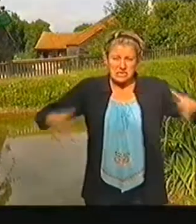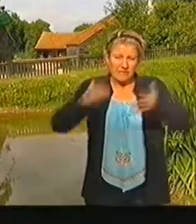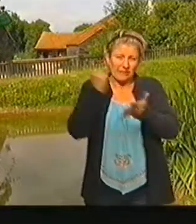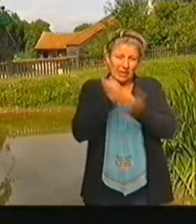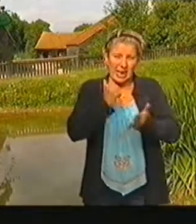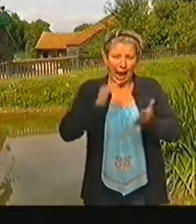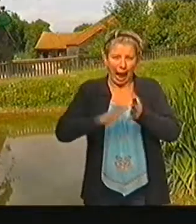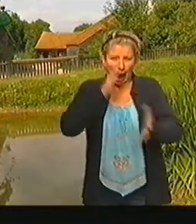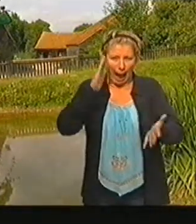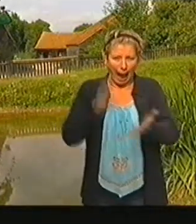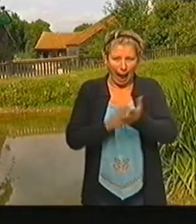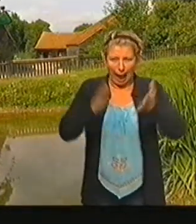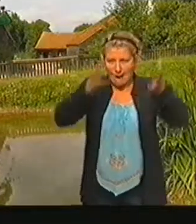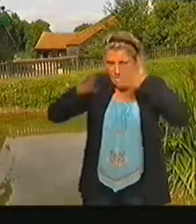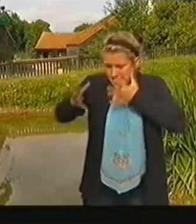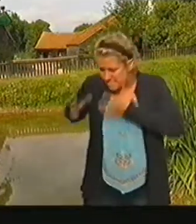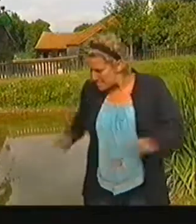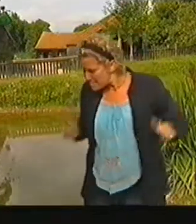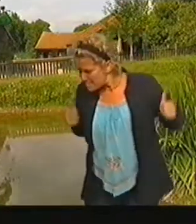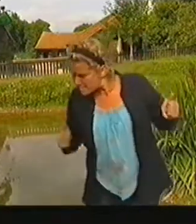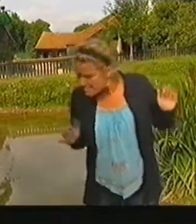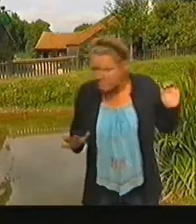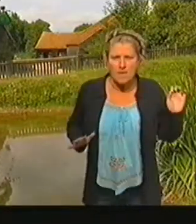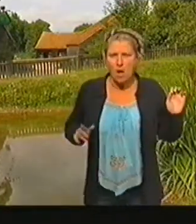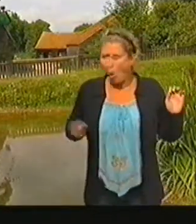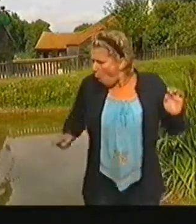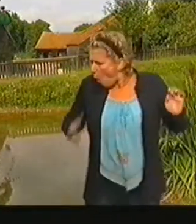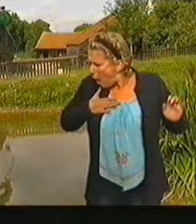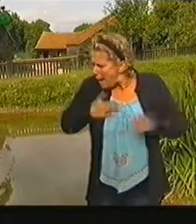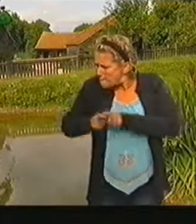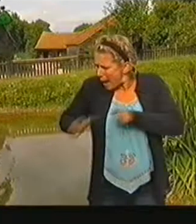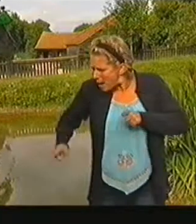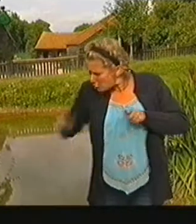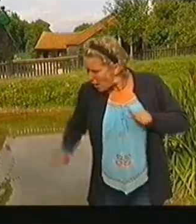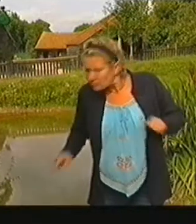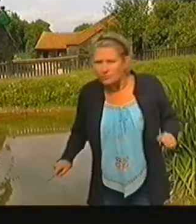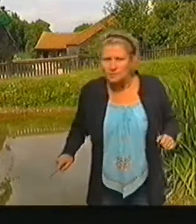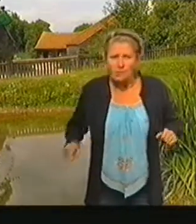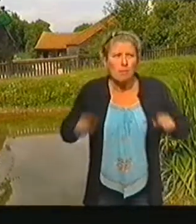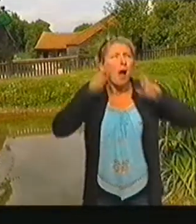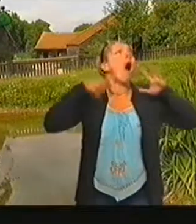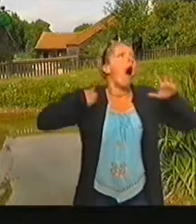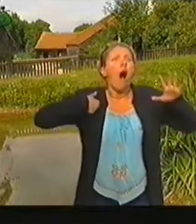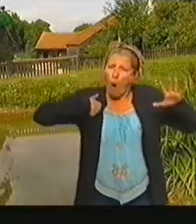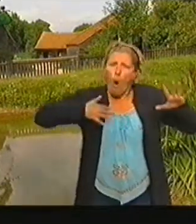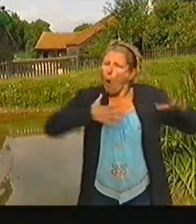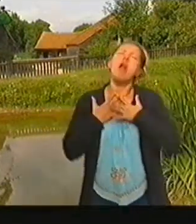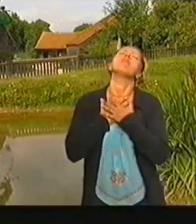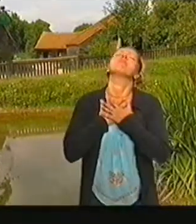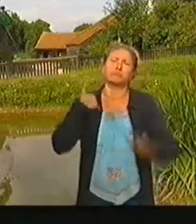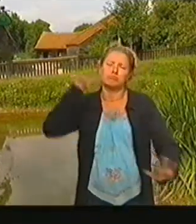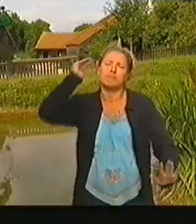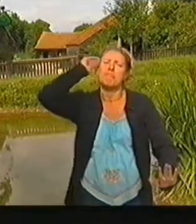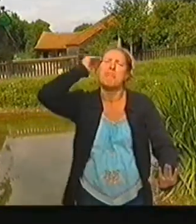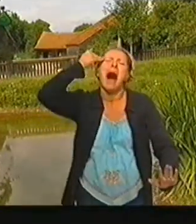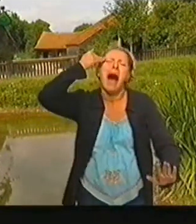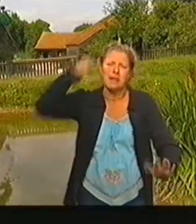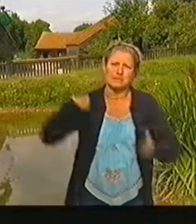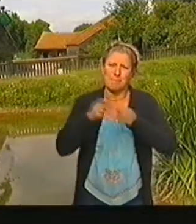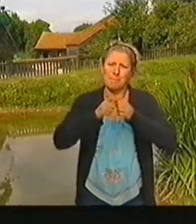"And do you like bacon, Badger?" "I'm mad about bacon," cried Badger. "Let's have a side of bacon. That